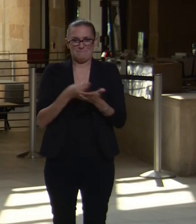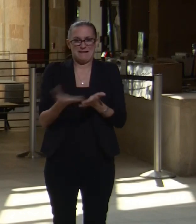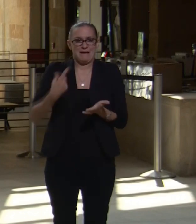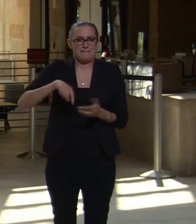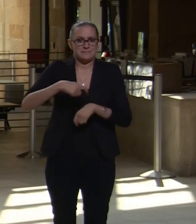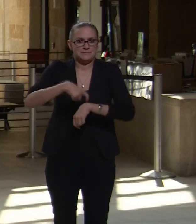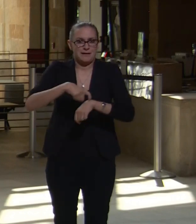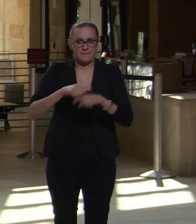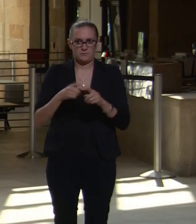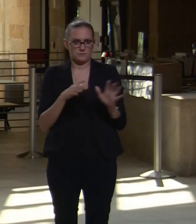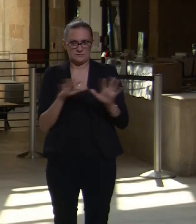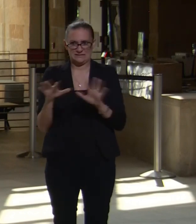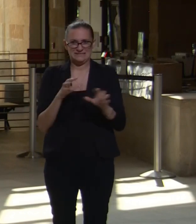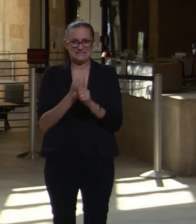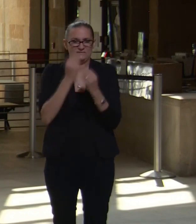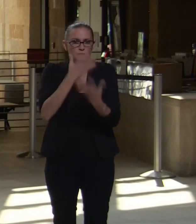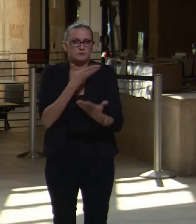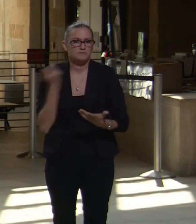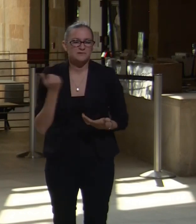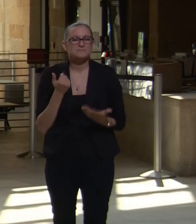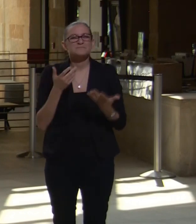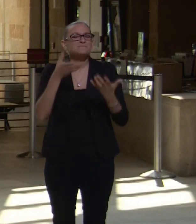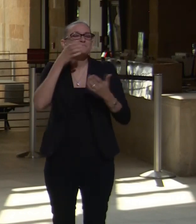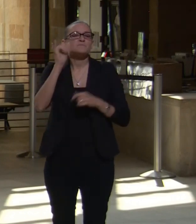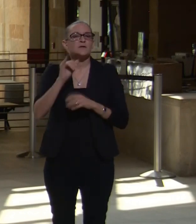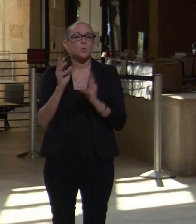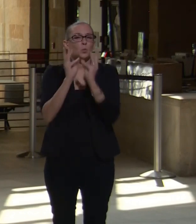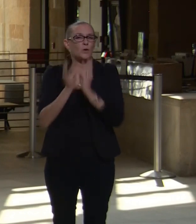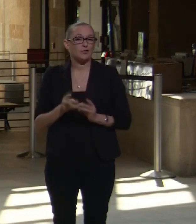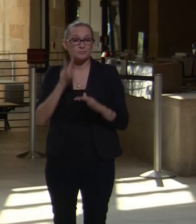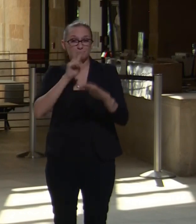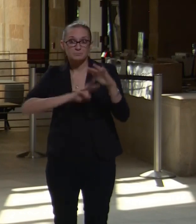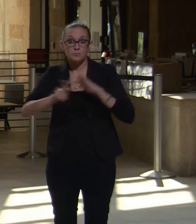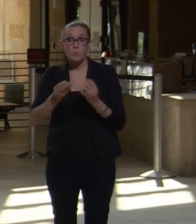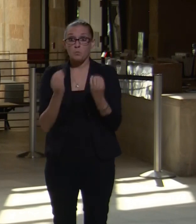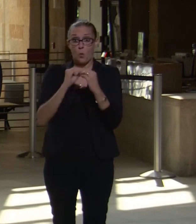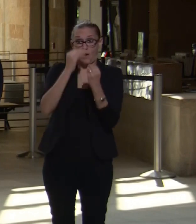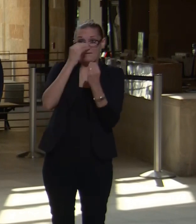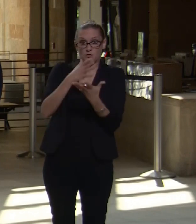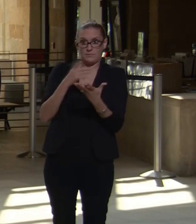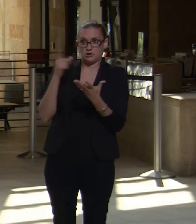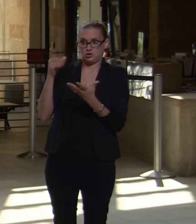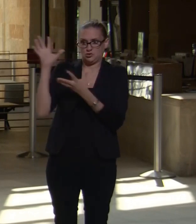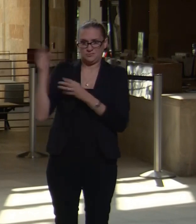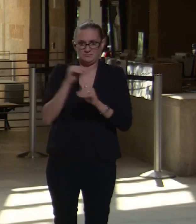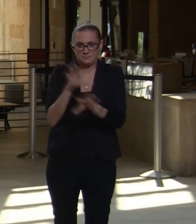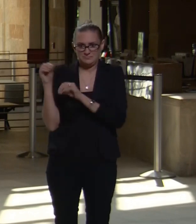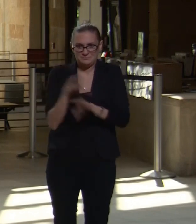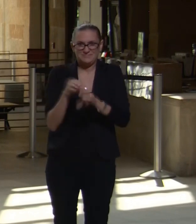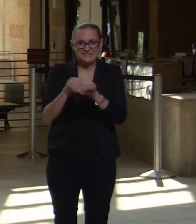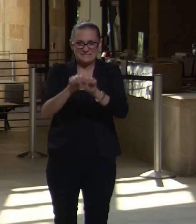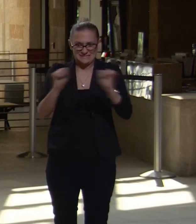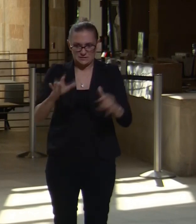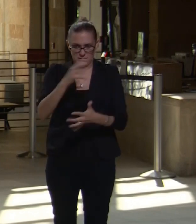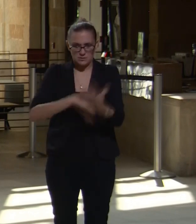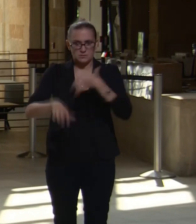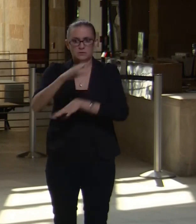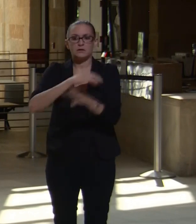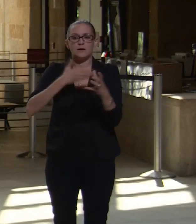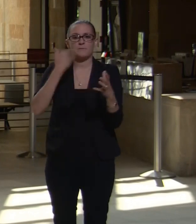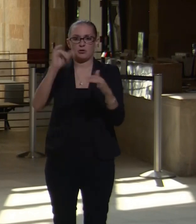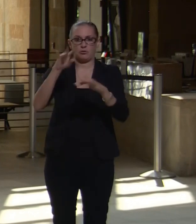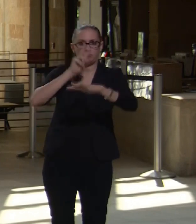better. So the more information, it's sort of like weather forecasting. The more information that you feed into the system, the better that model is